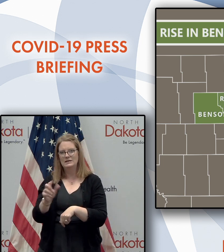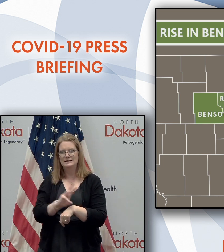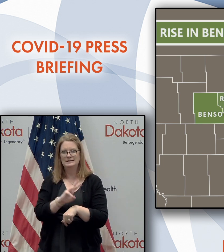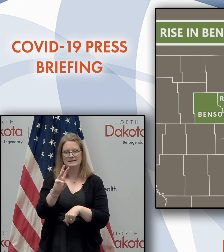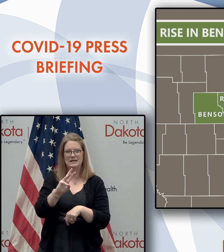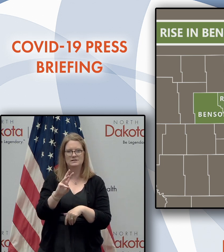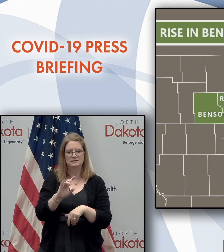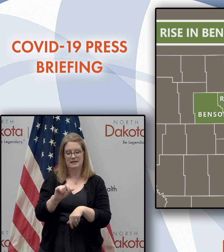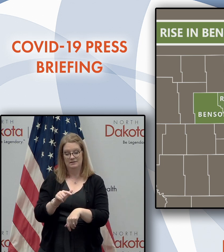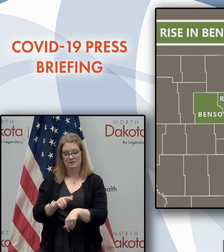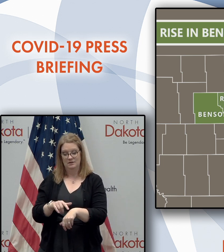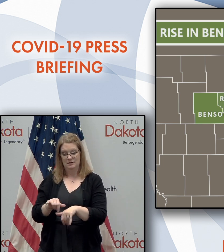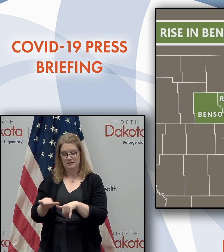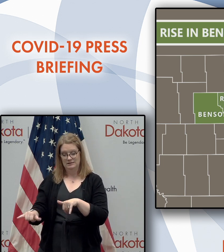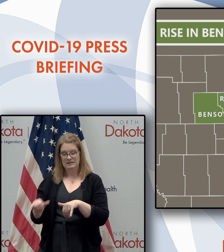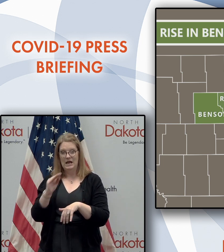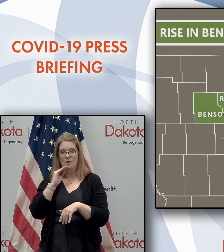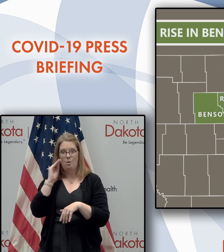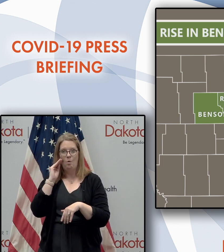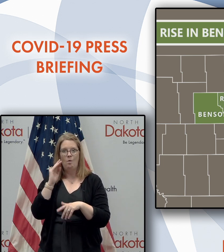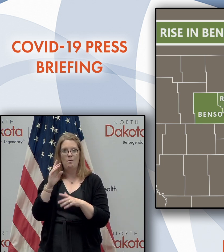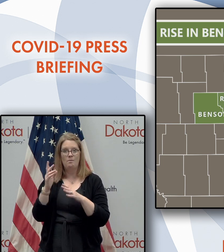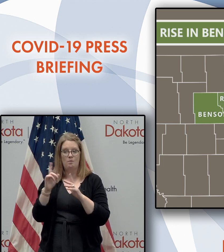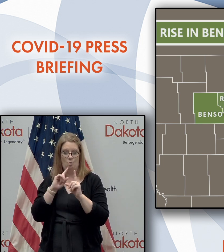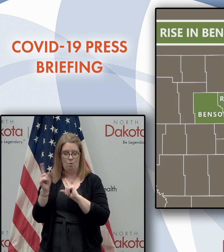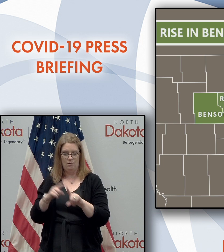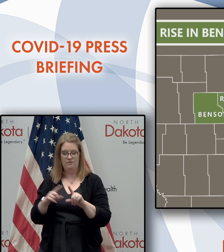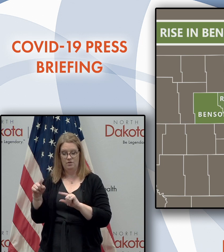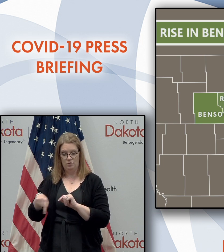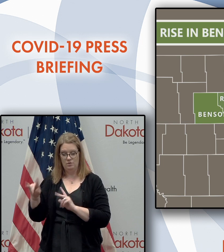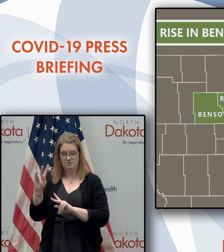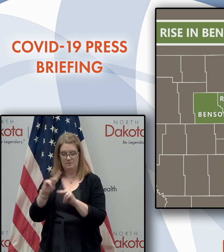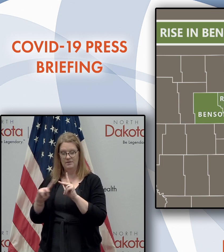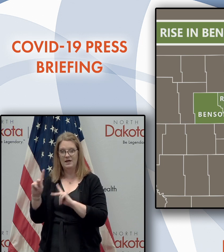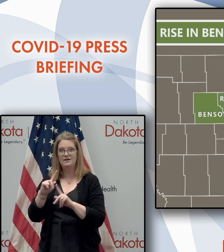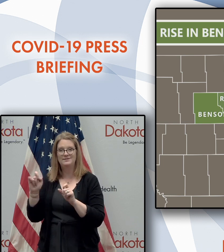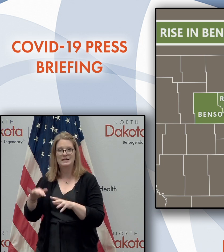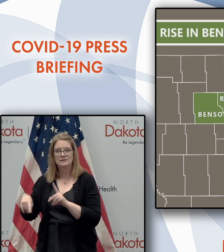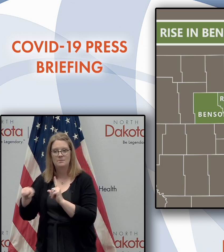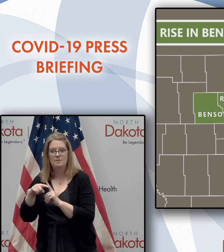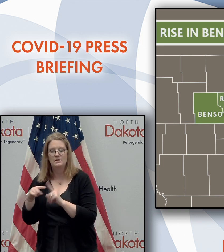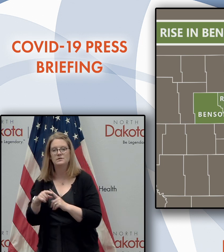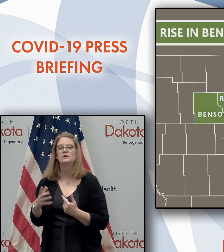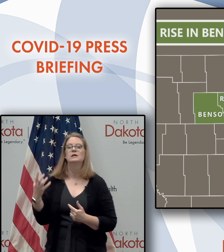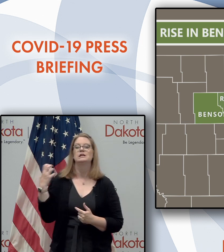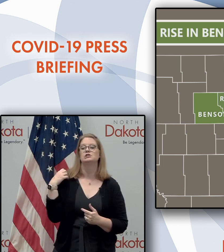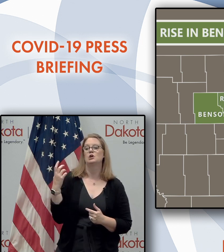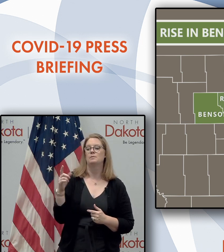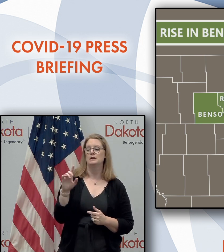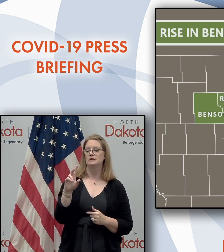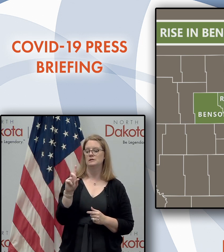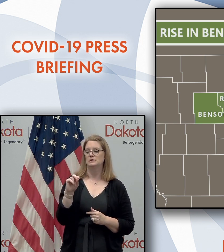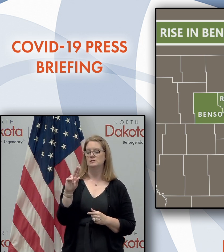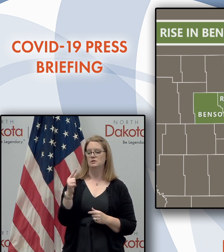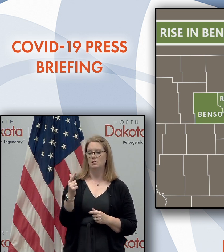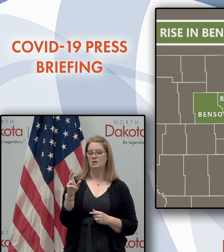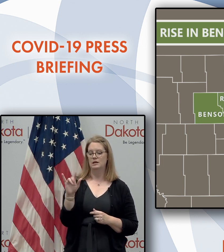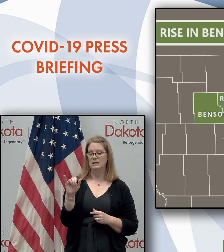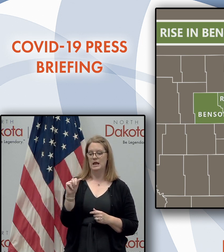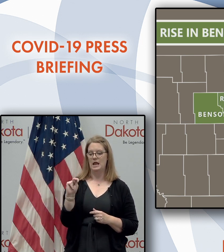they've got a stay-at-home order for those who've tested positive. I want to thank Chairman of Spirit Lake Nation, Doug